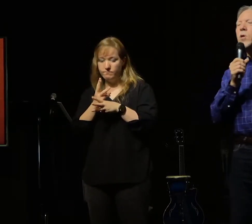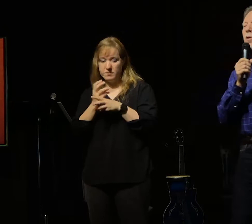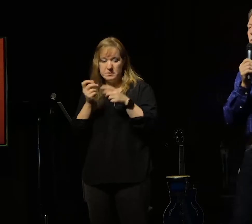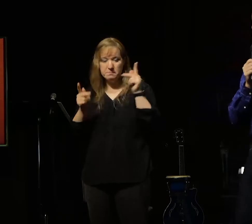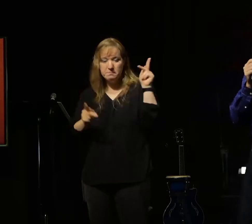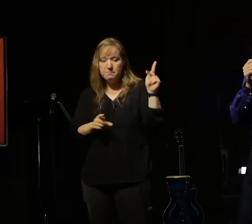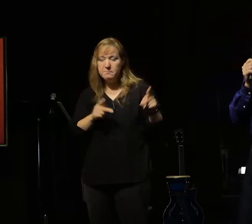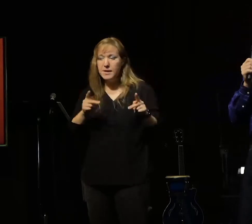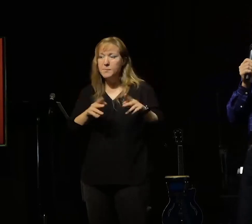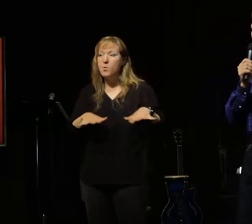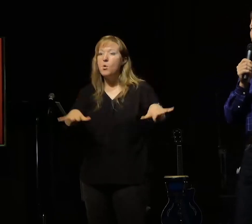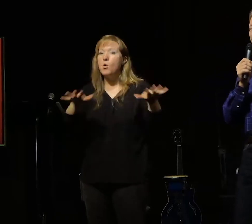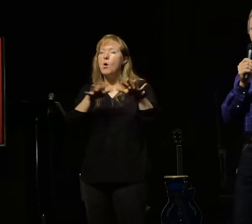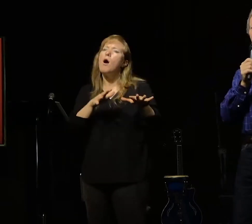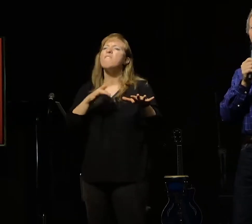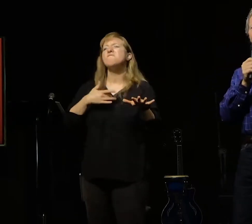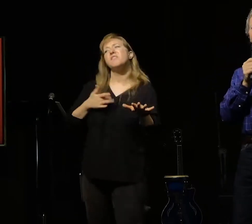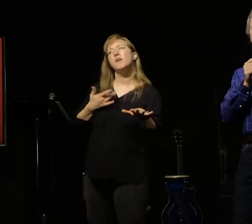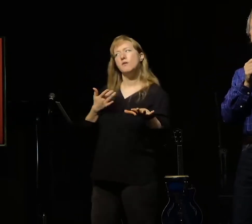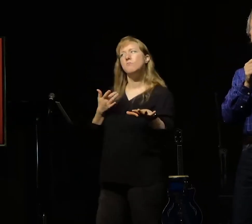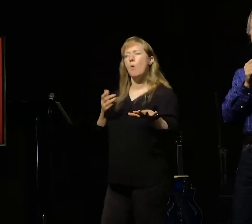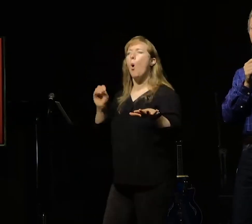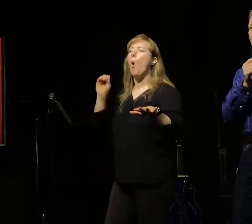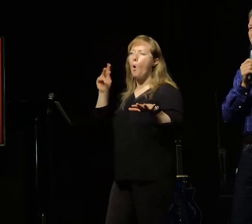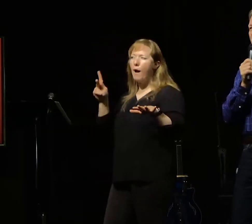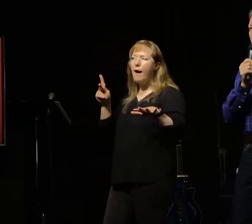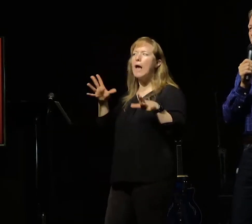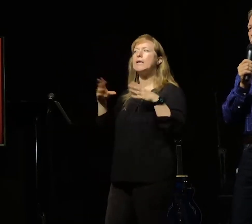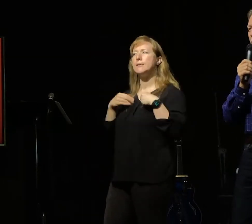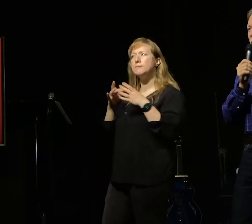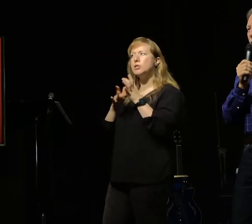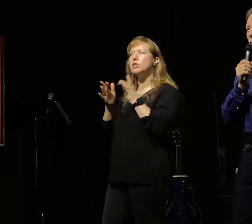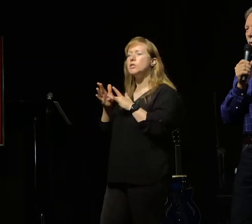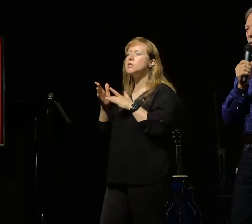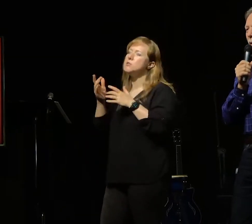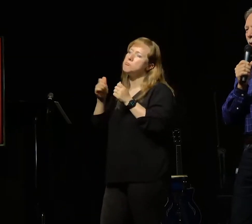This world is good with Jesus as a nice, sweet